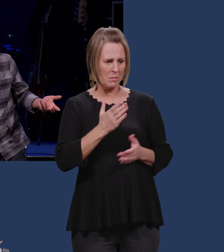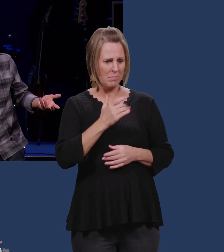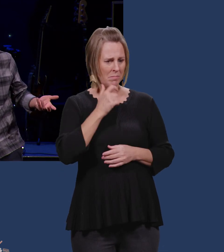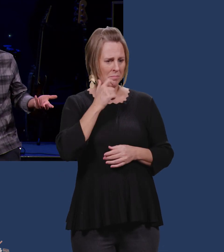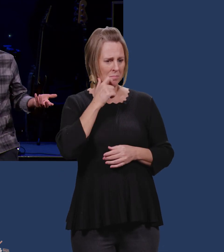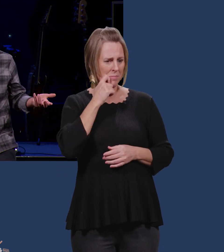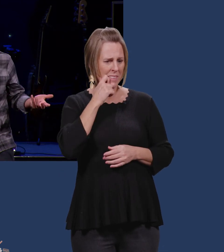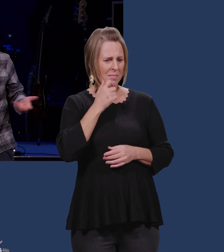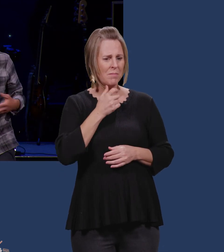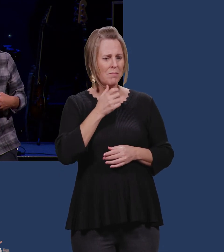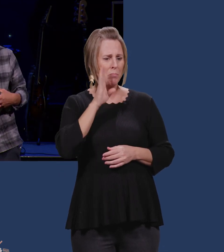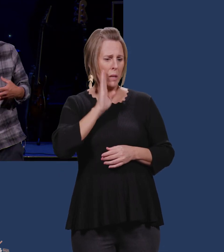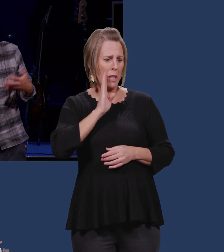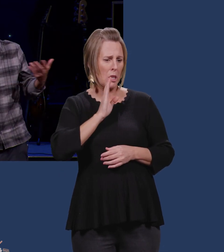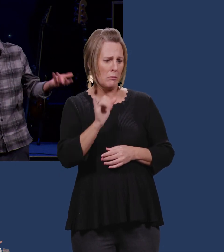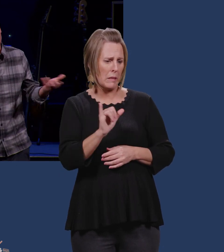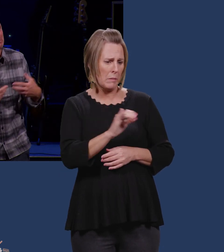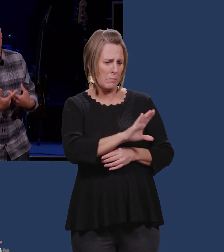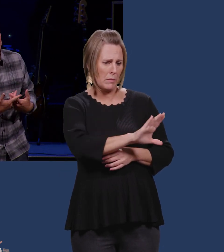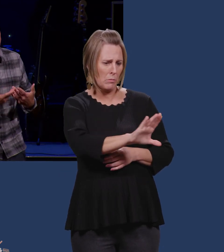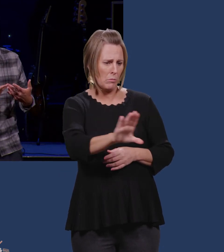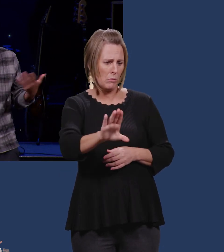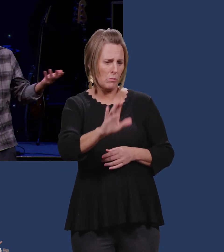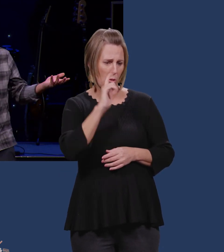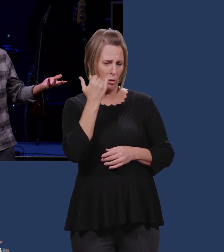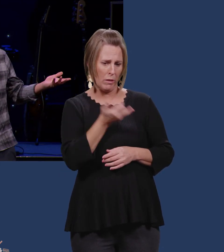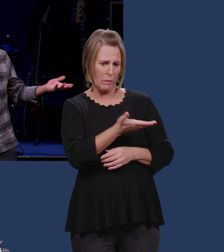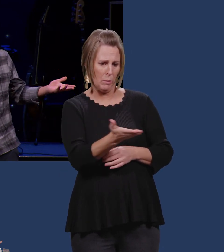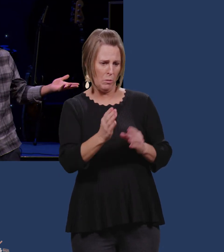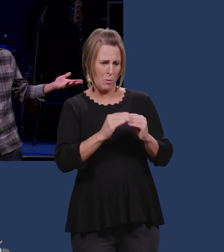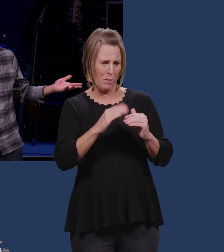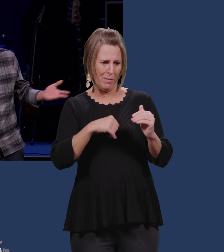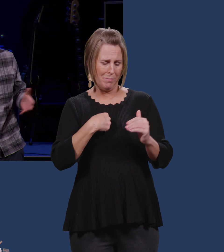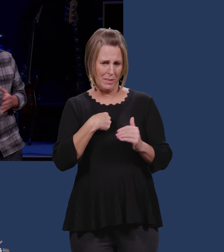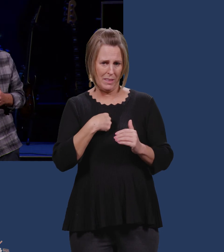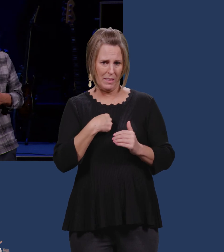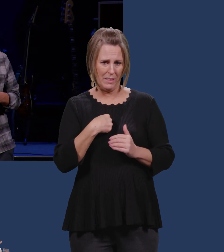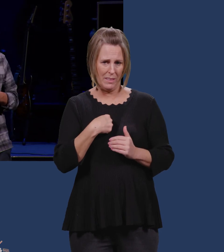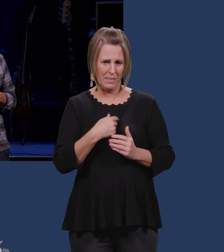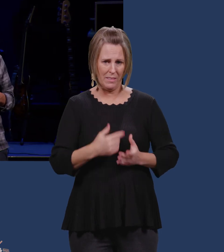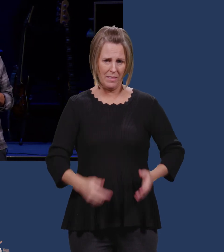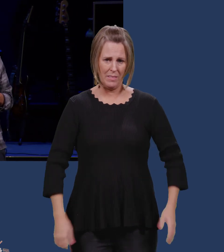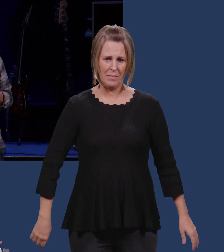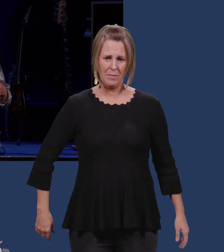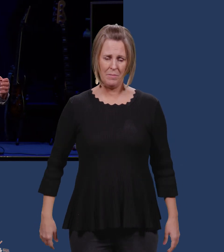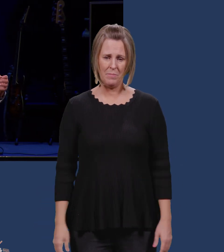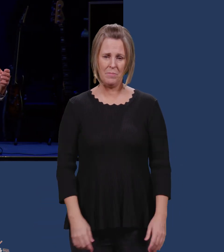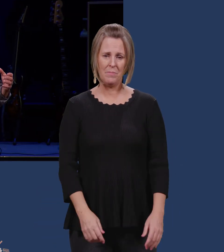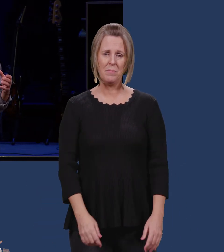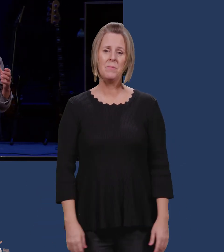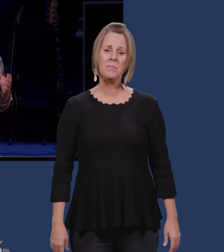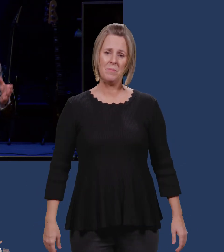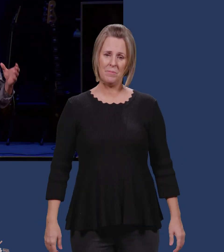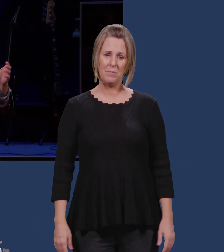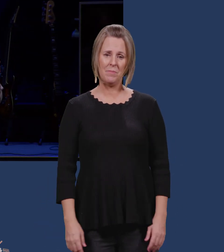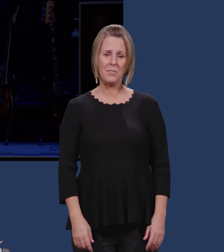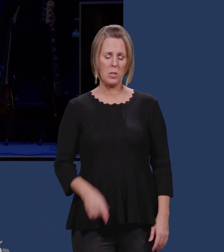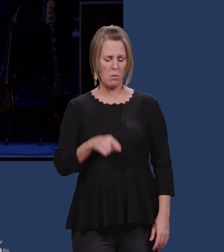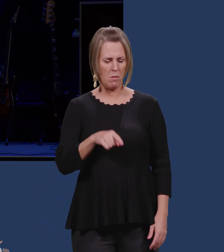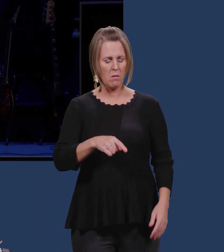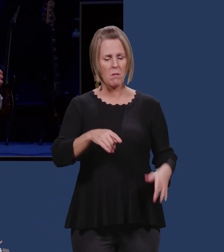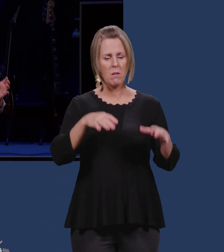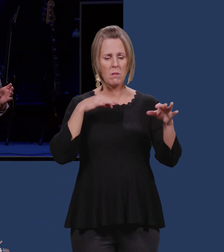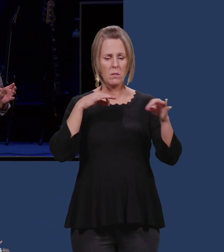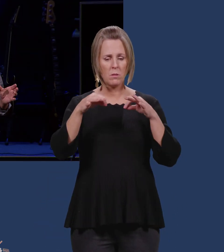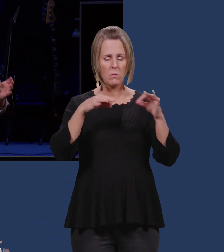skin. He probably looked more like you than me, but, you know, different than either one of us. And Luke describes